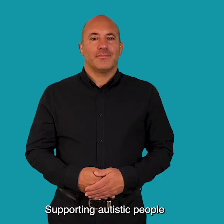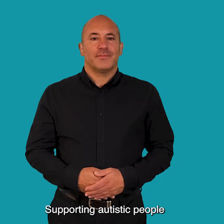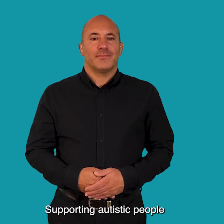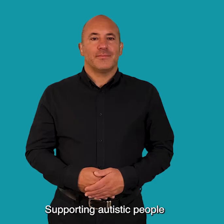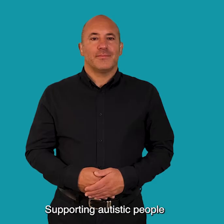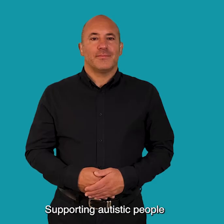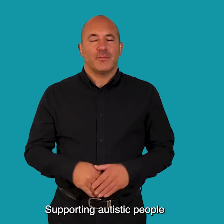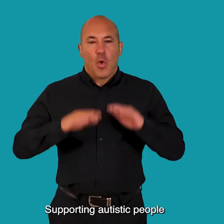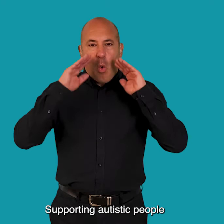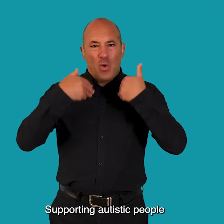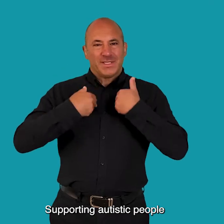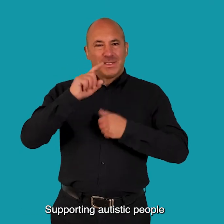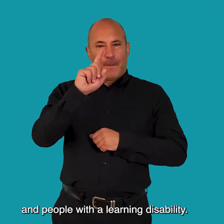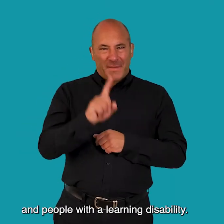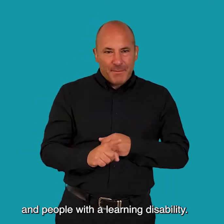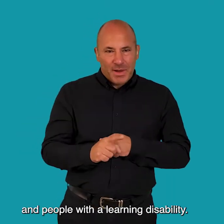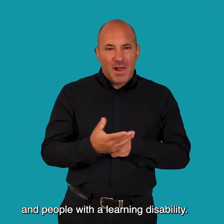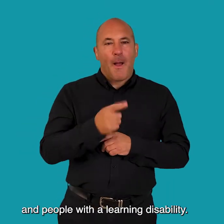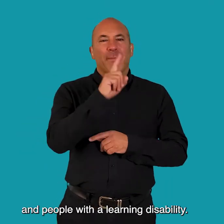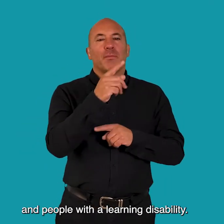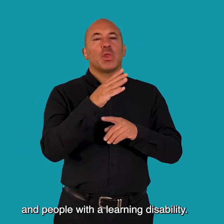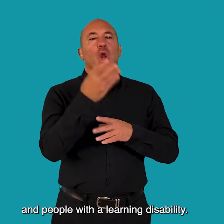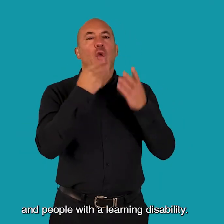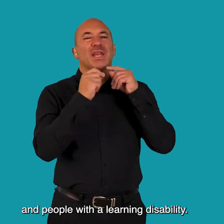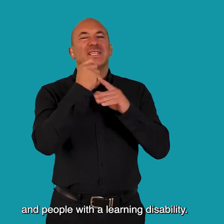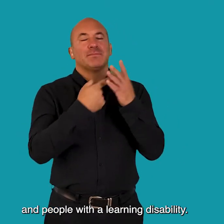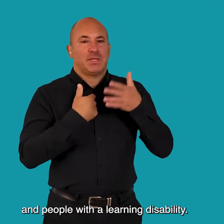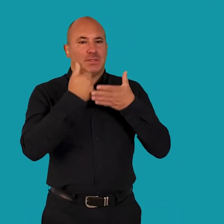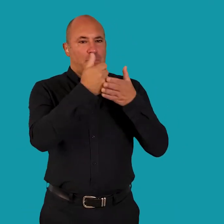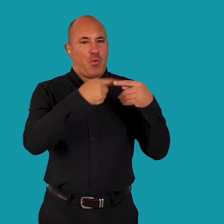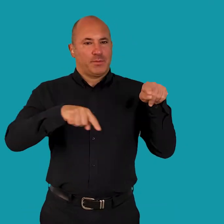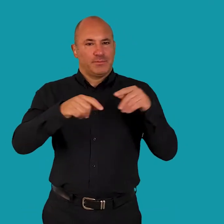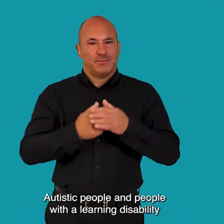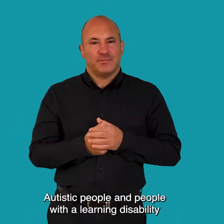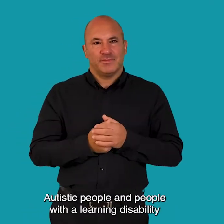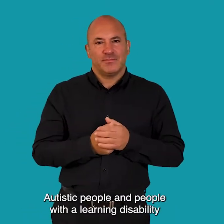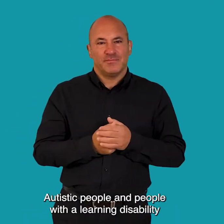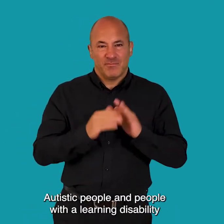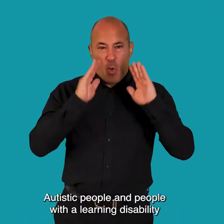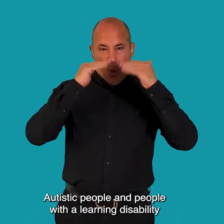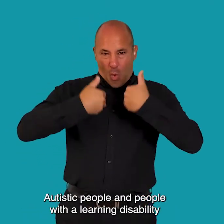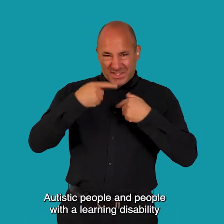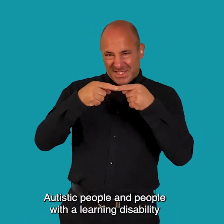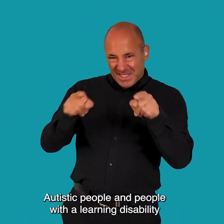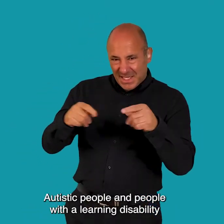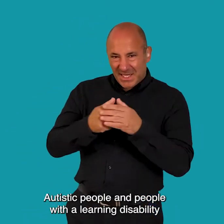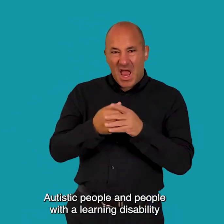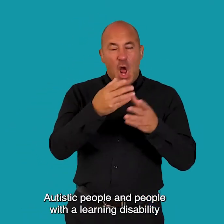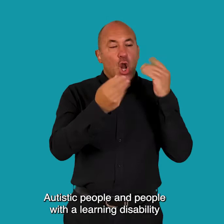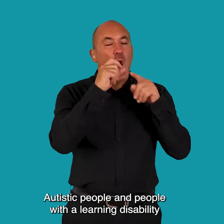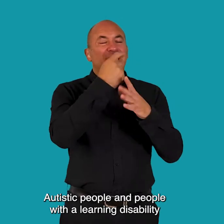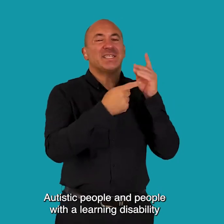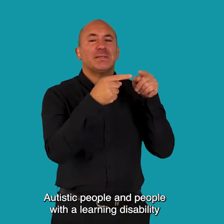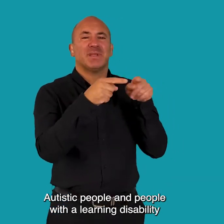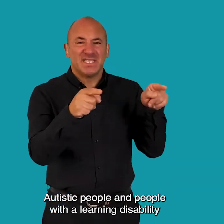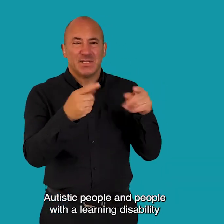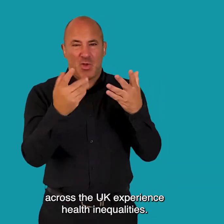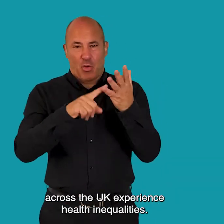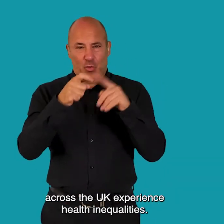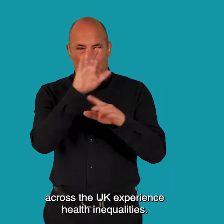Supporting autistic people and people with a learning disability. Autistic people and people with a learning disability across